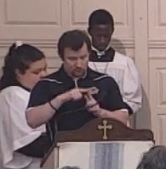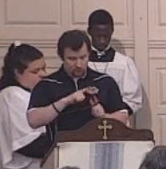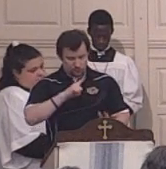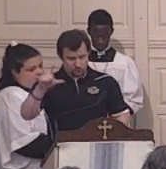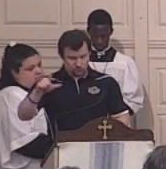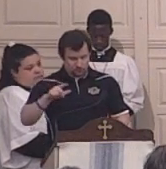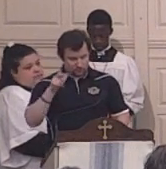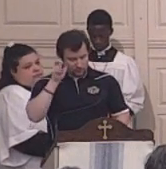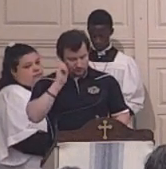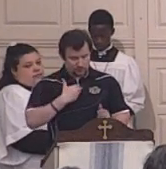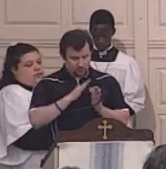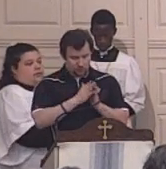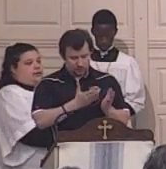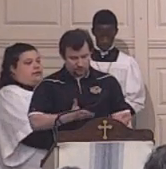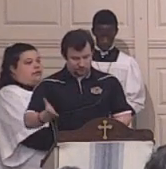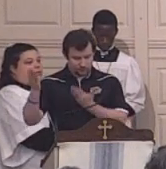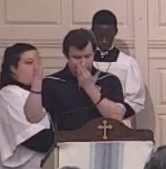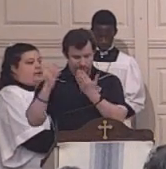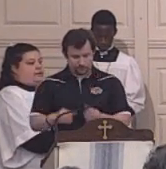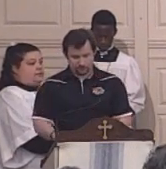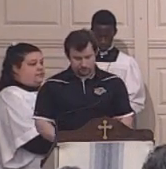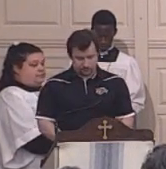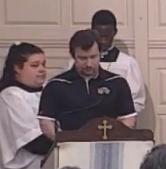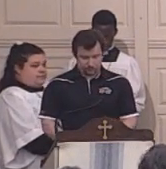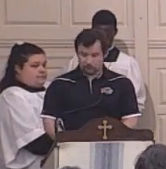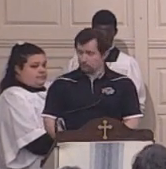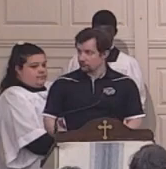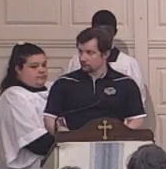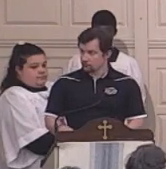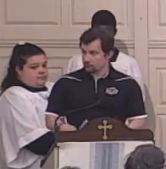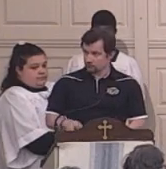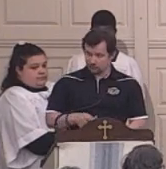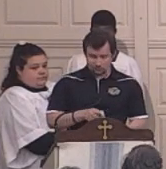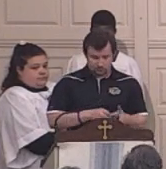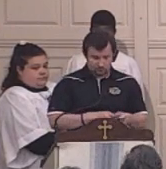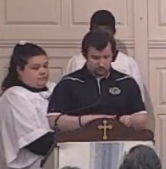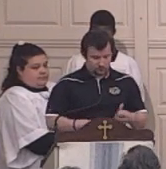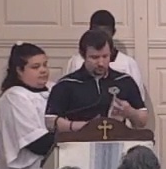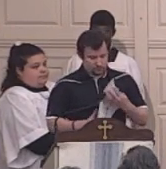We pray to the Lord. Lord, hear our prayer.